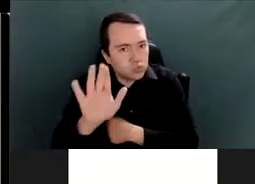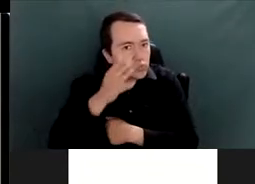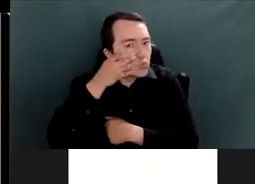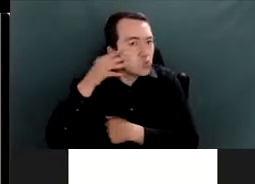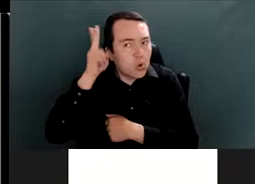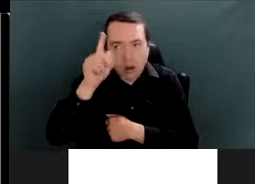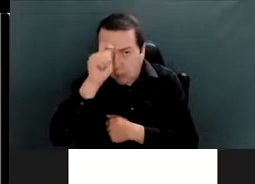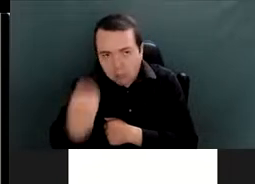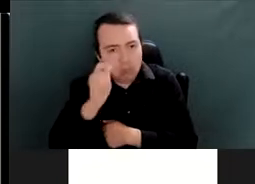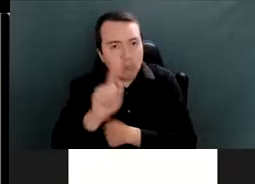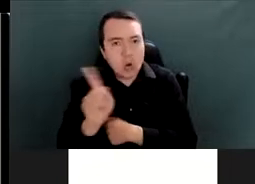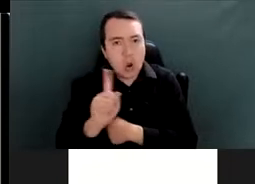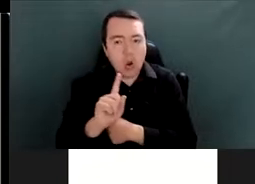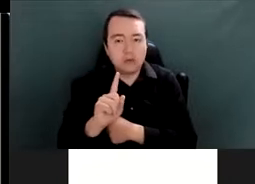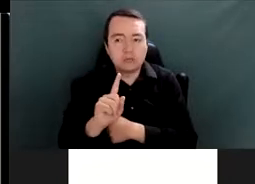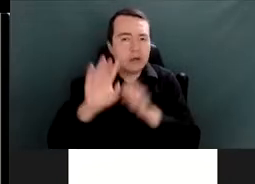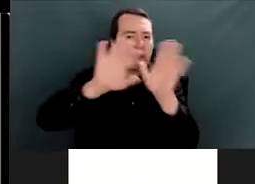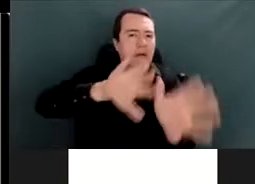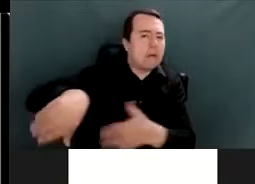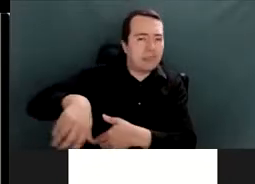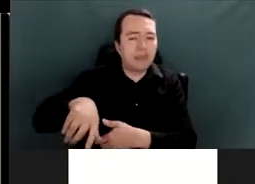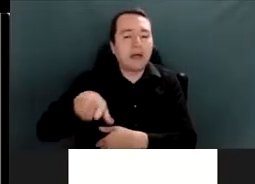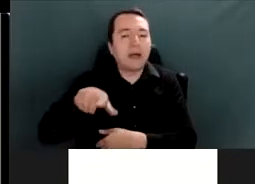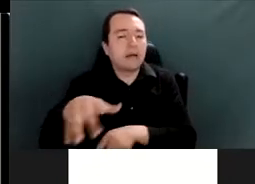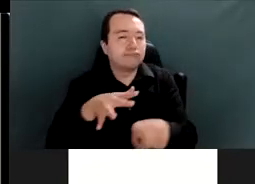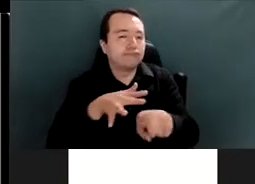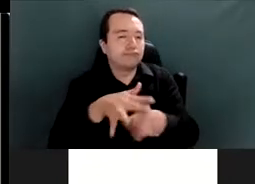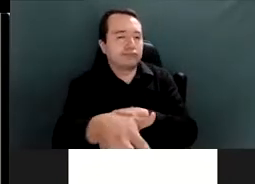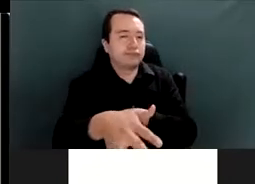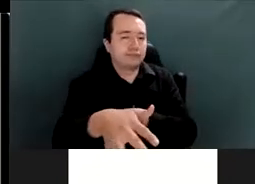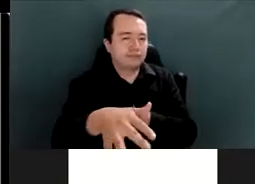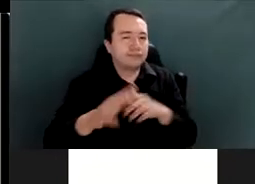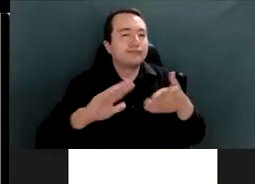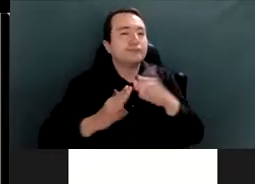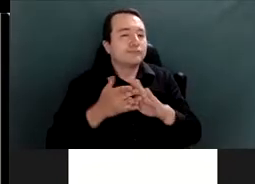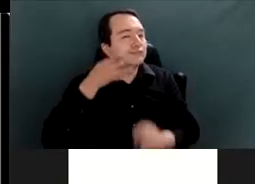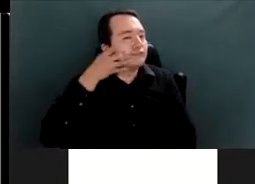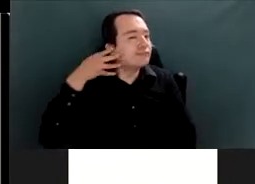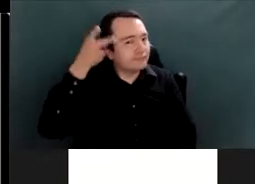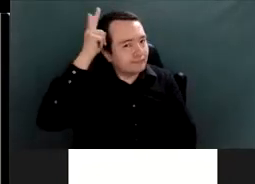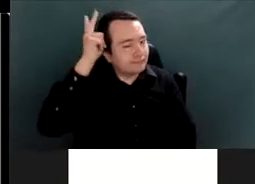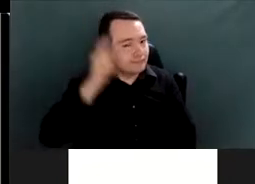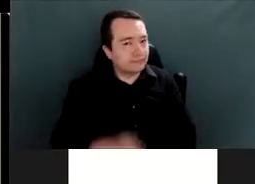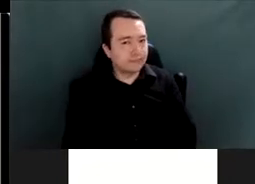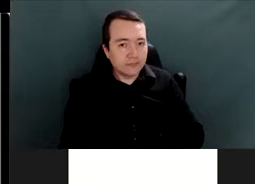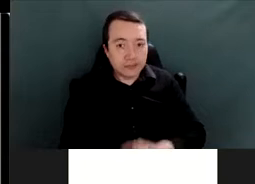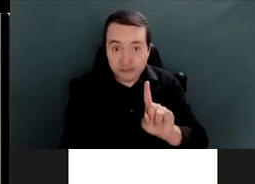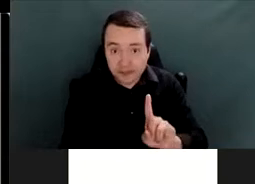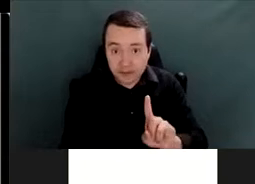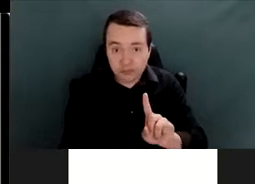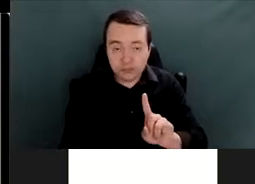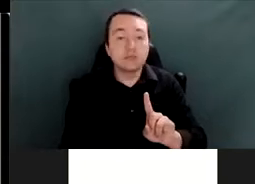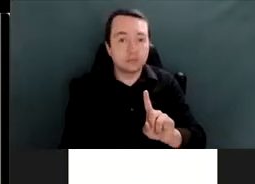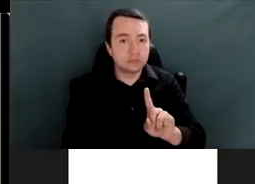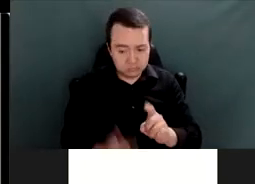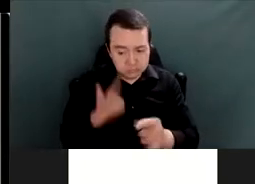systems led to negative consequences for our people. Nevertheless, at the same